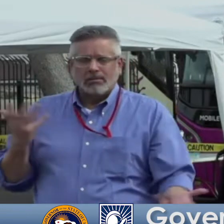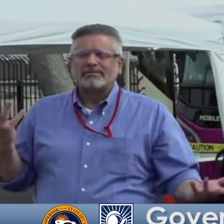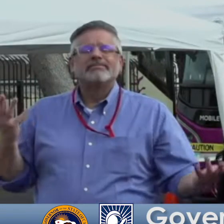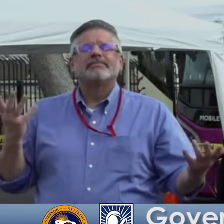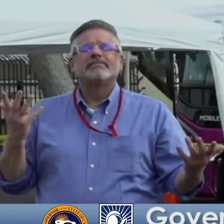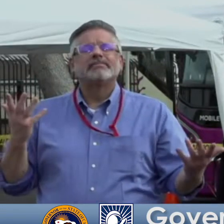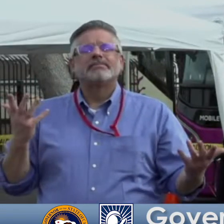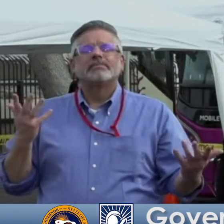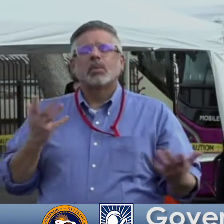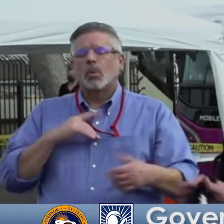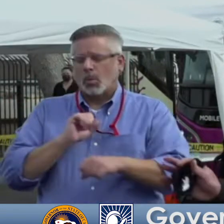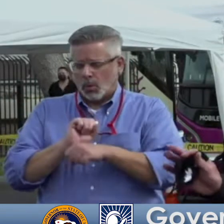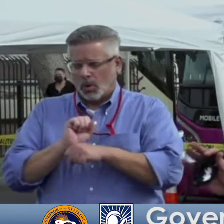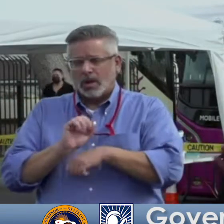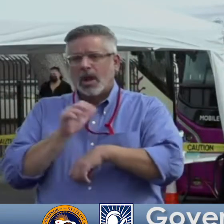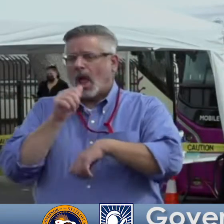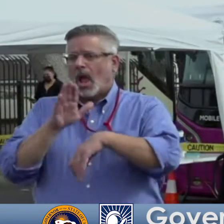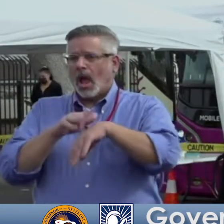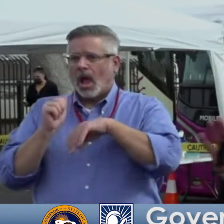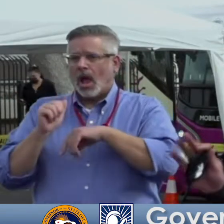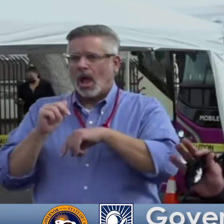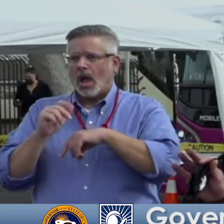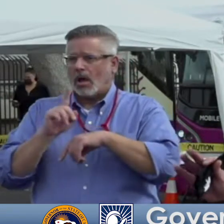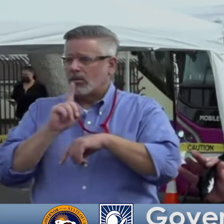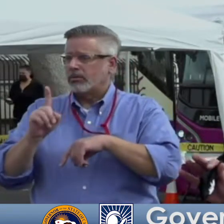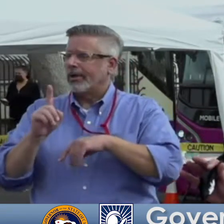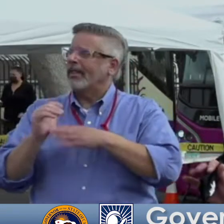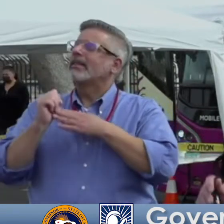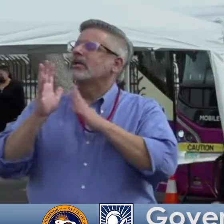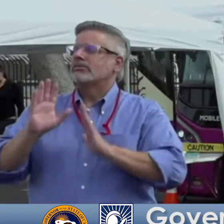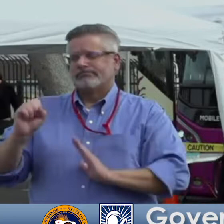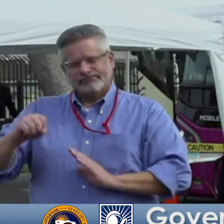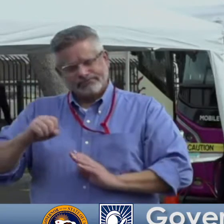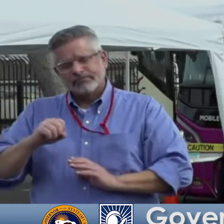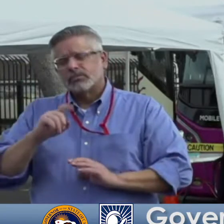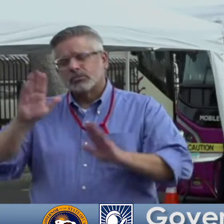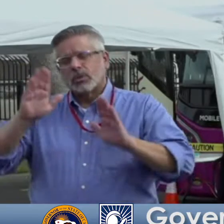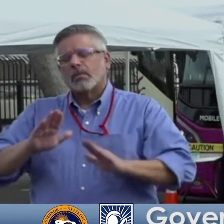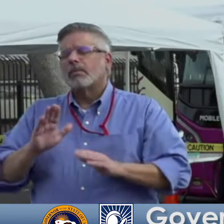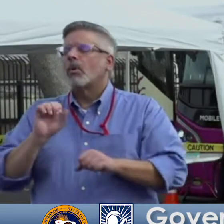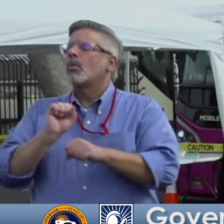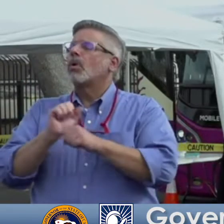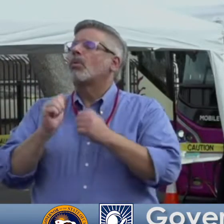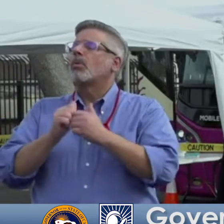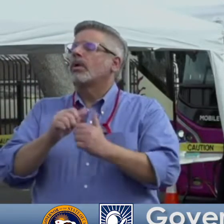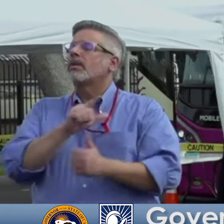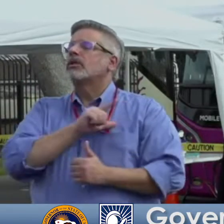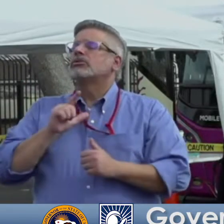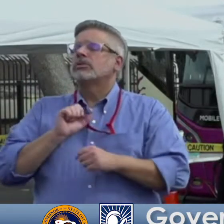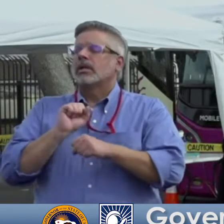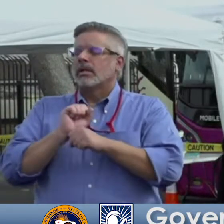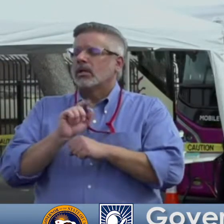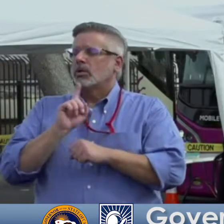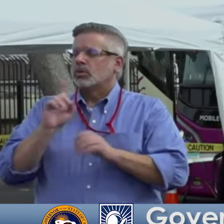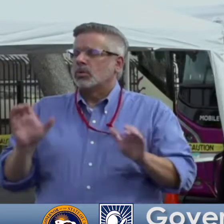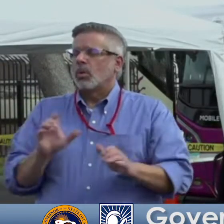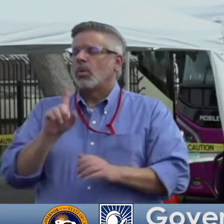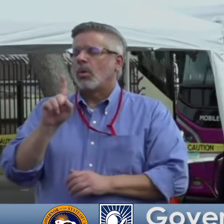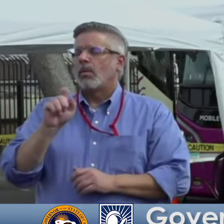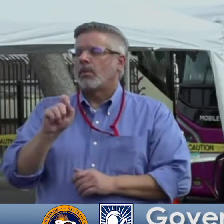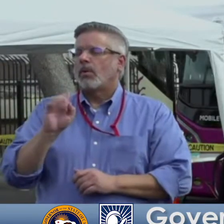not calling on, because our legislative leaders have been extraordinary, but we're working with our legislative leaders to calendar an early action of